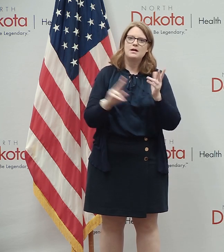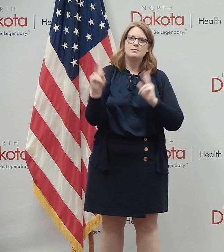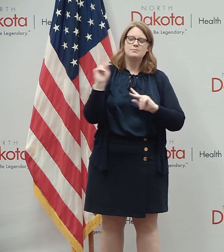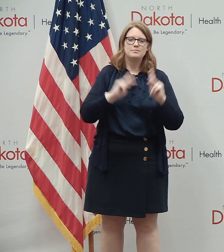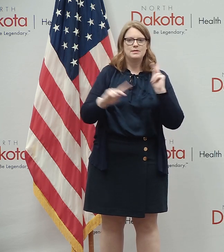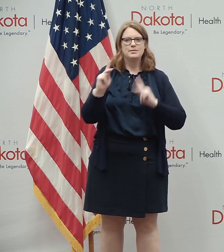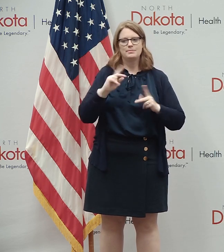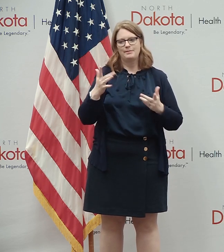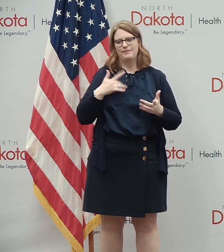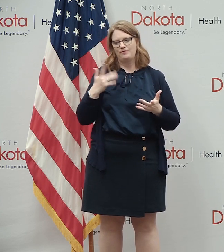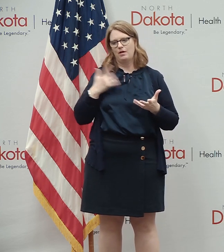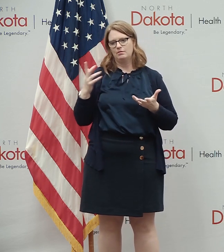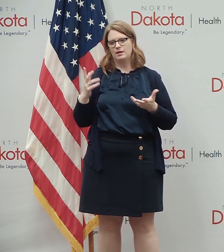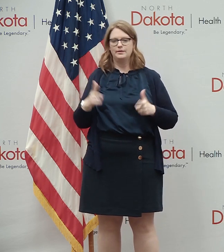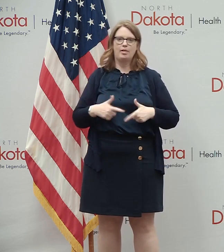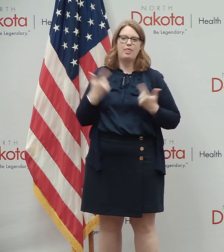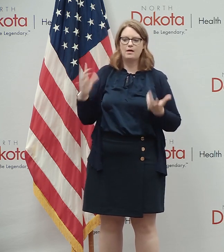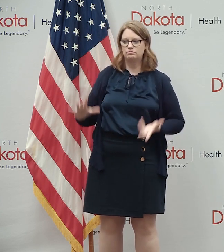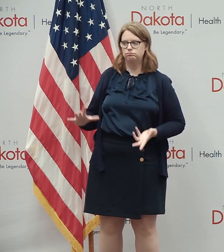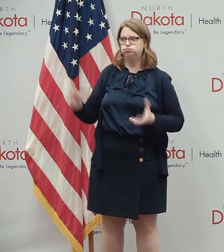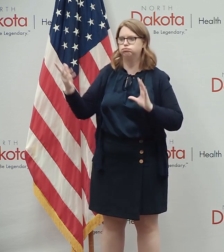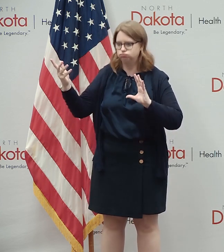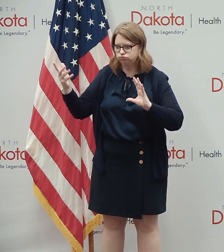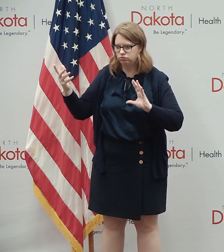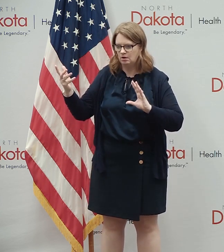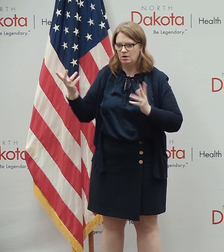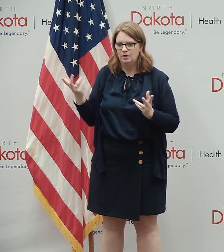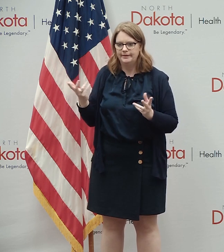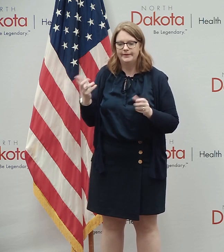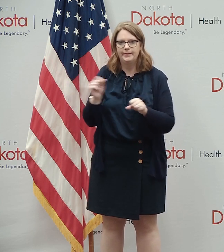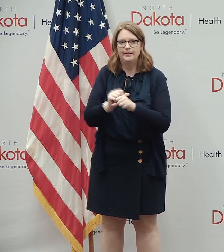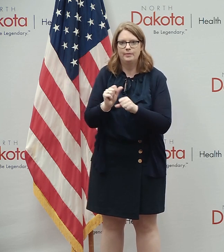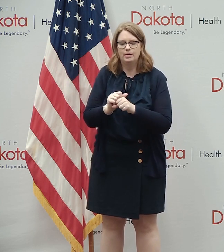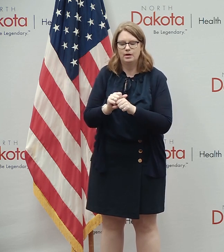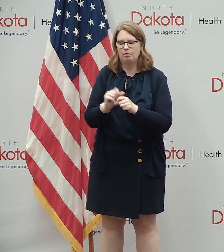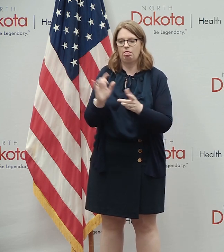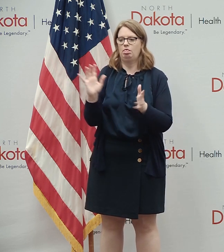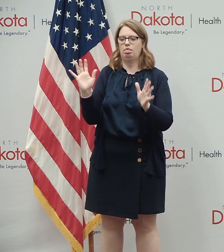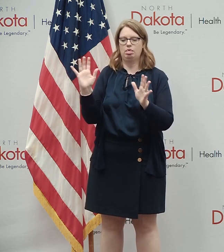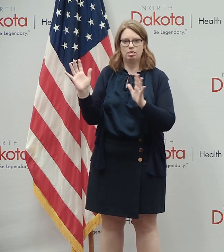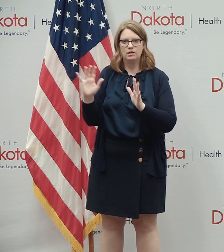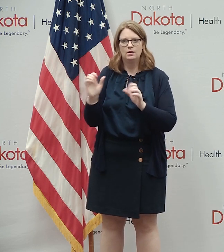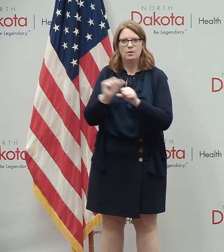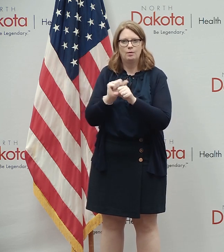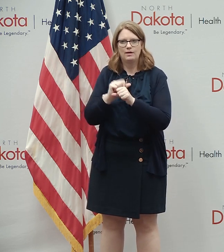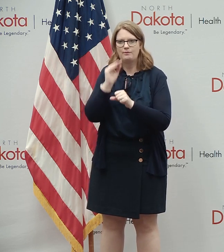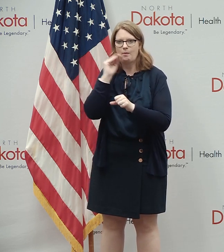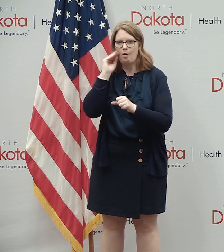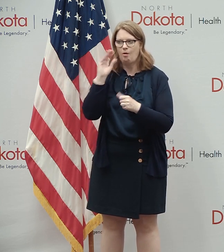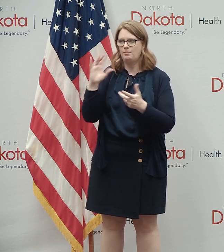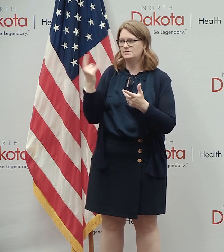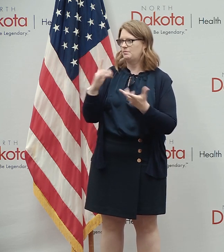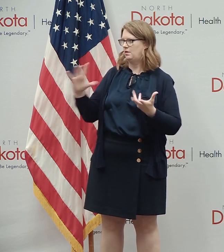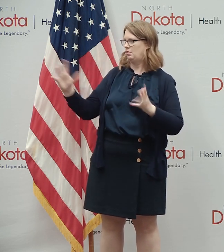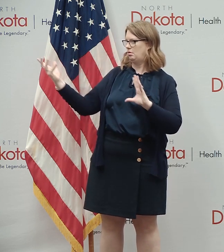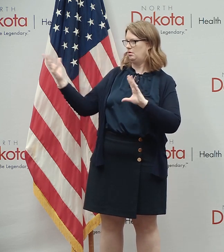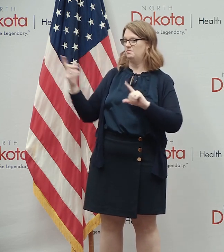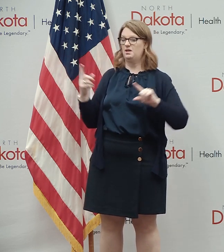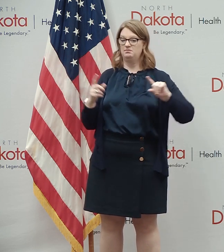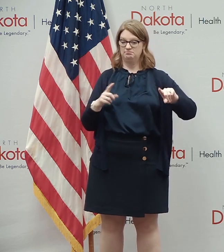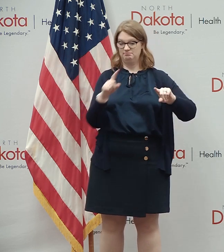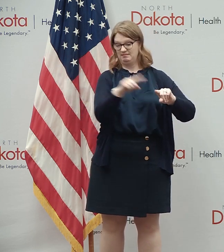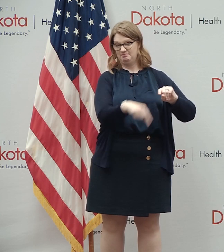have been disrupted because of your work change or working from home or something, but